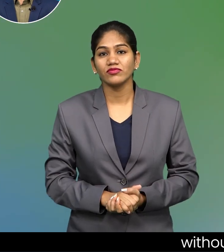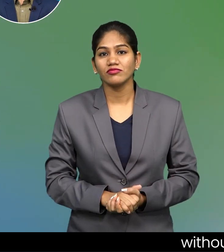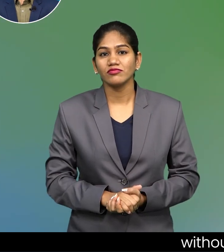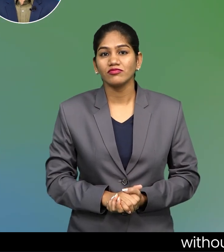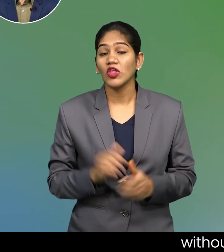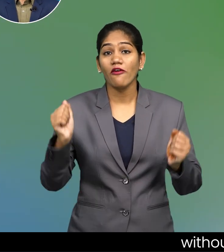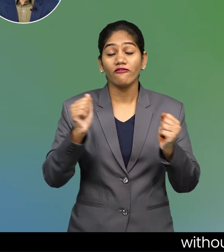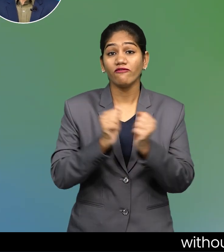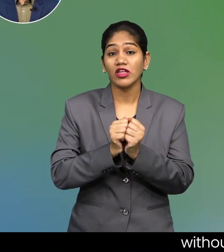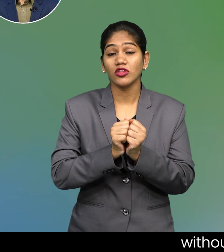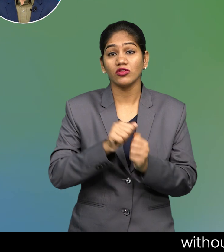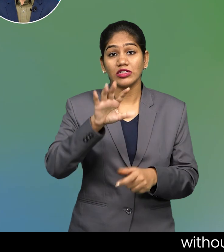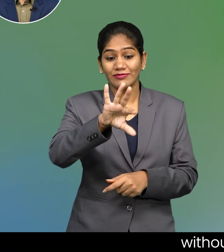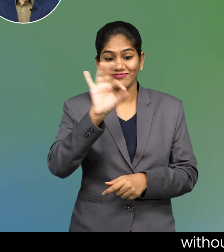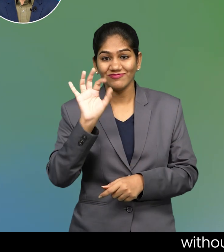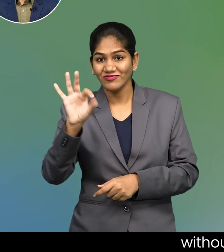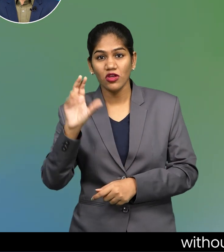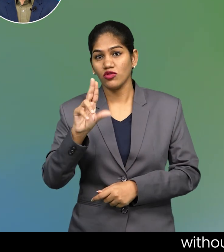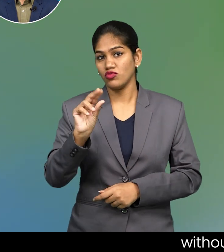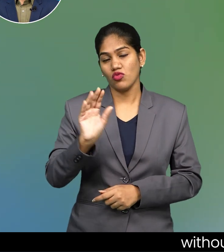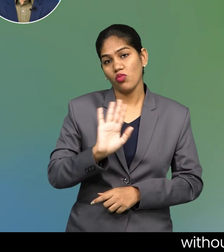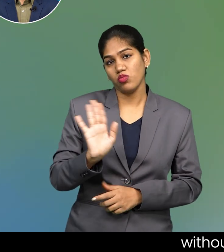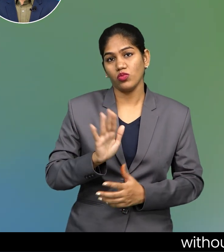without representation."